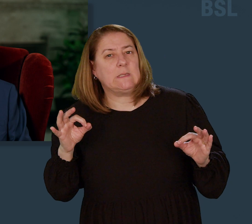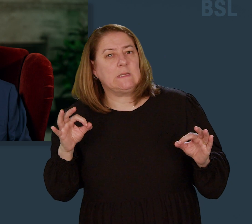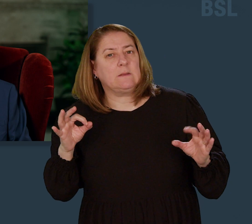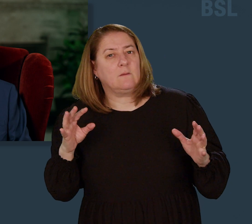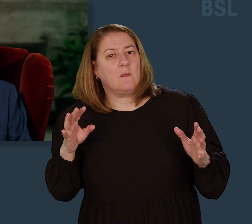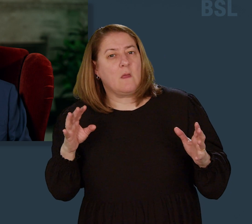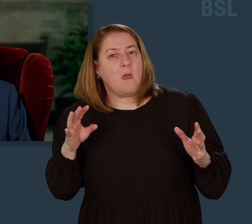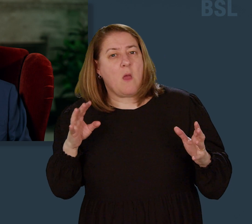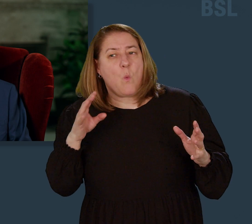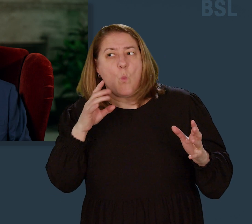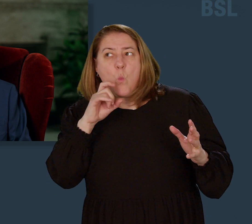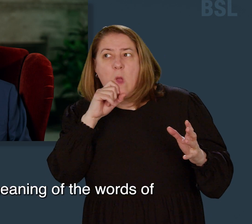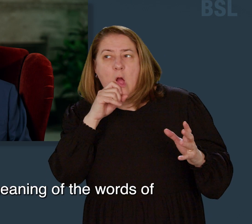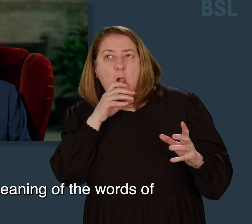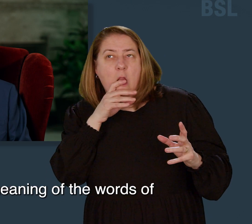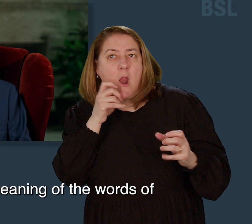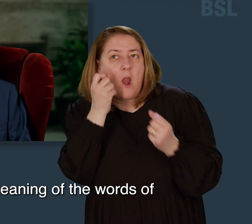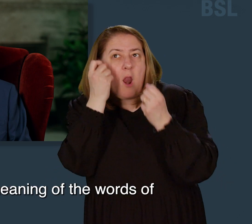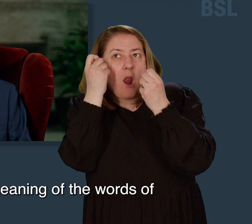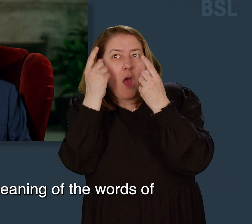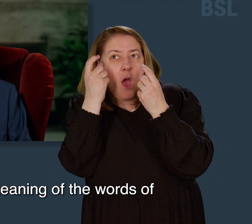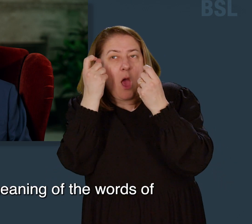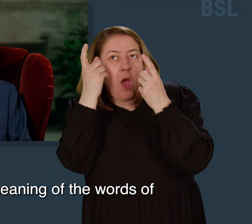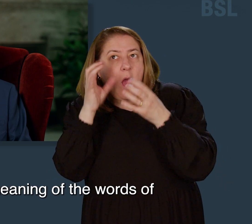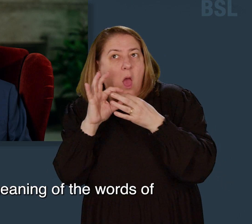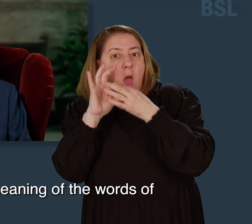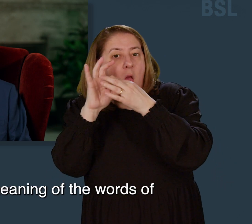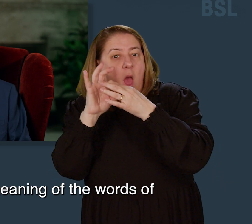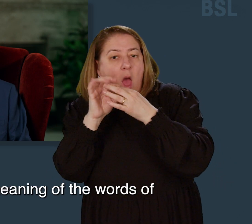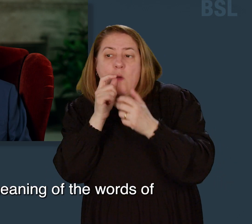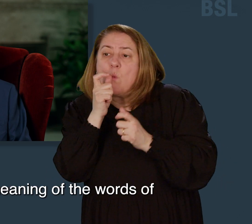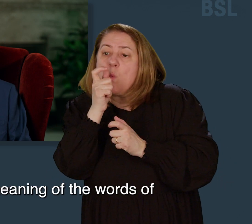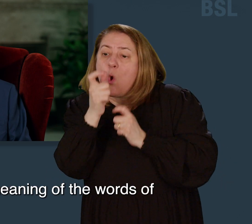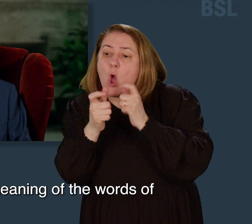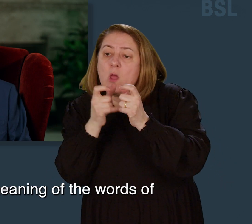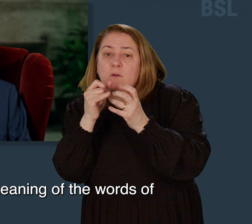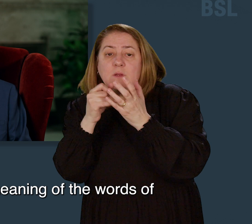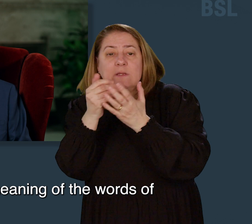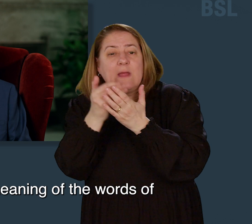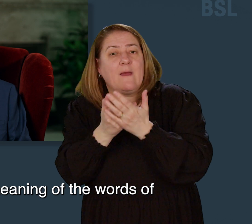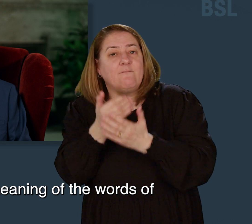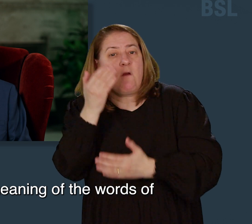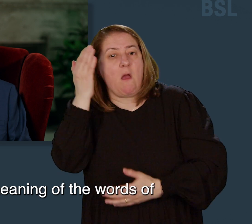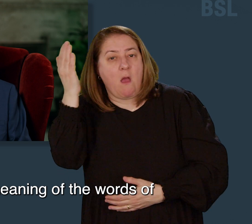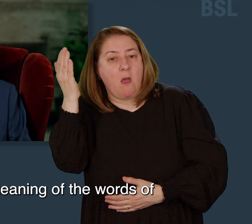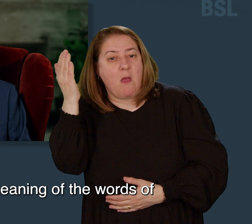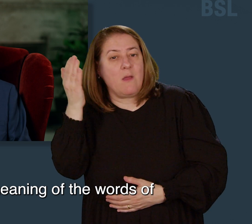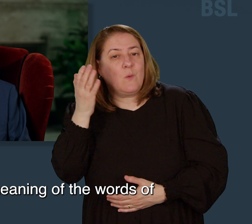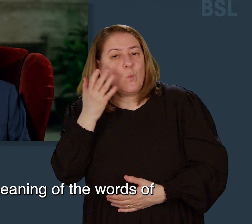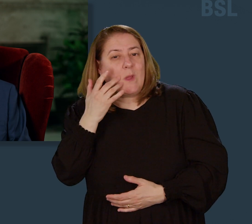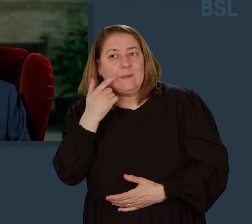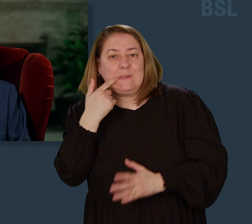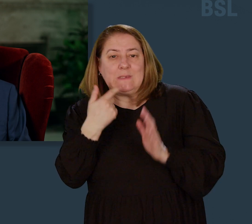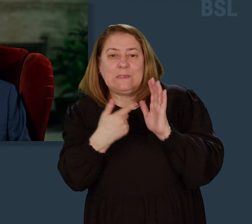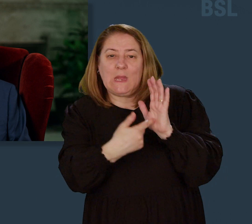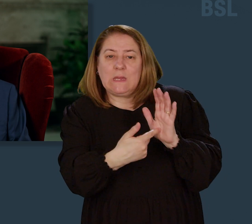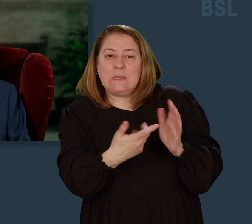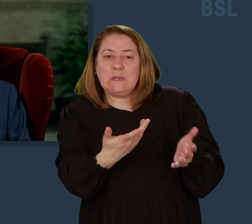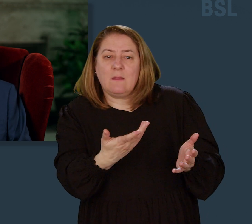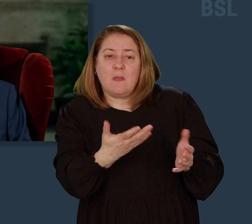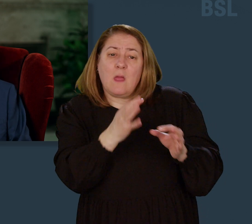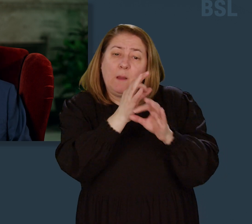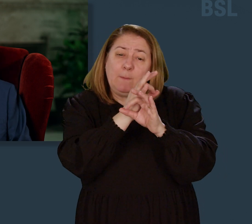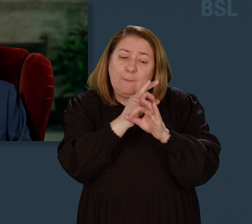peace. We will grasp the true meaning of the words of the Savior when he said,